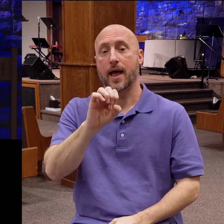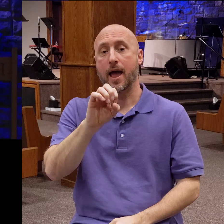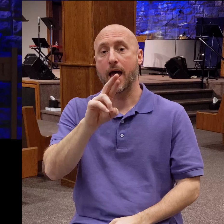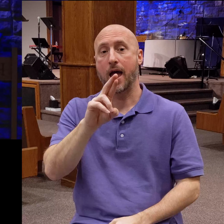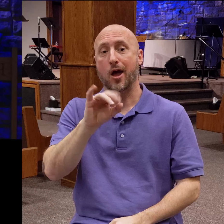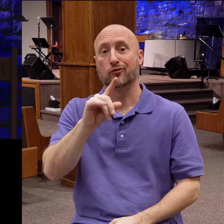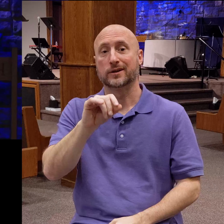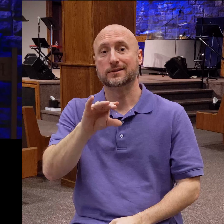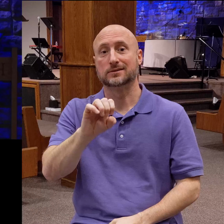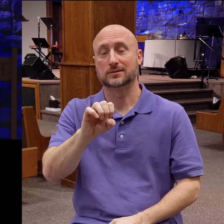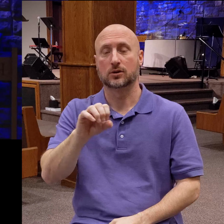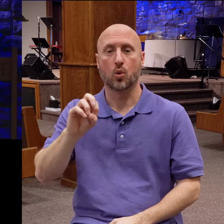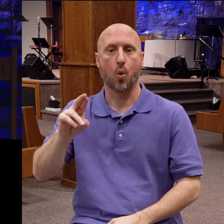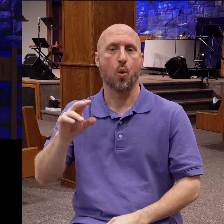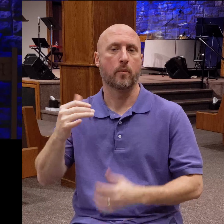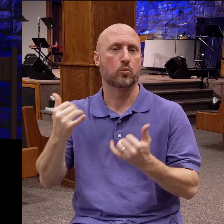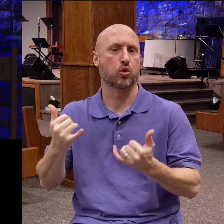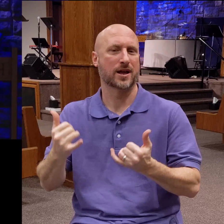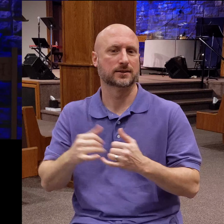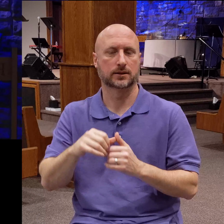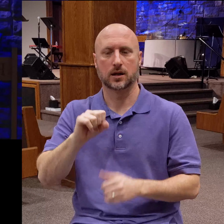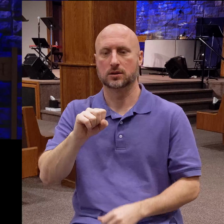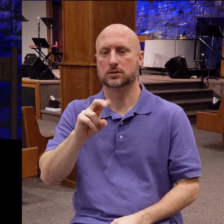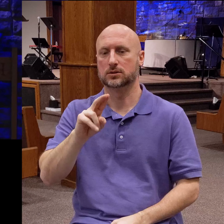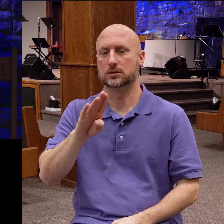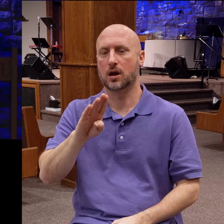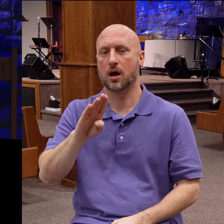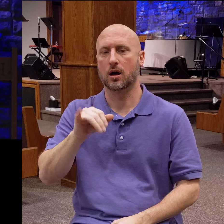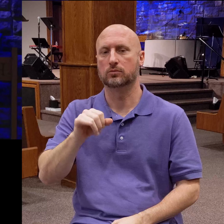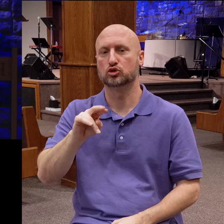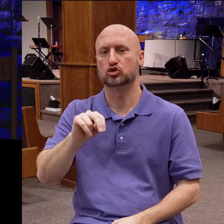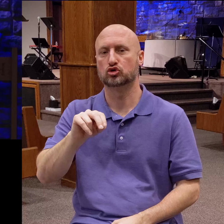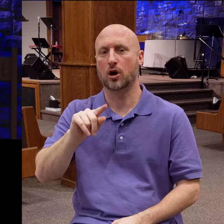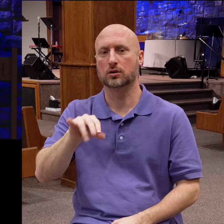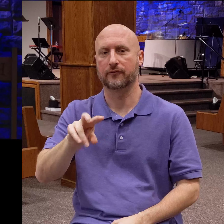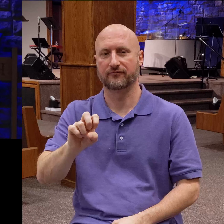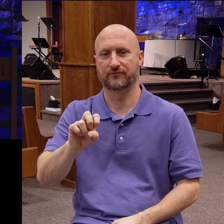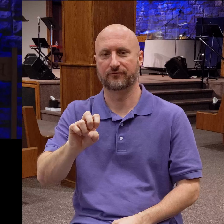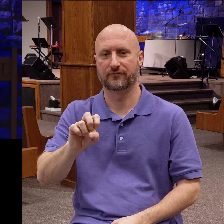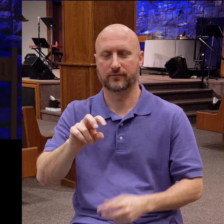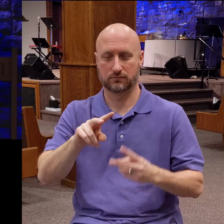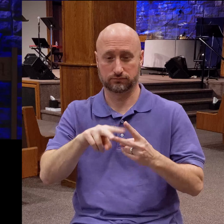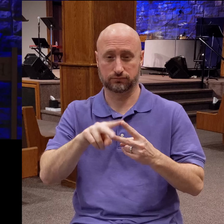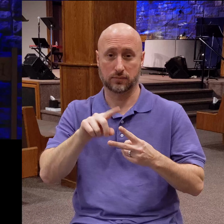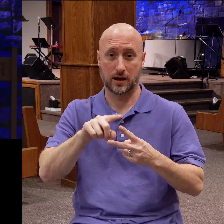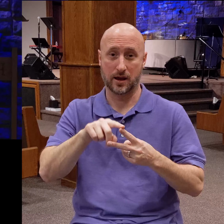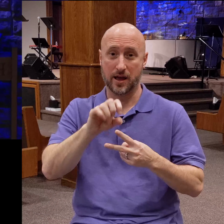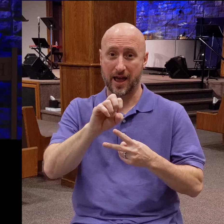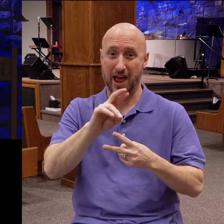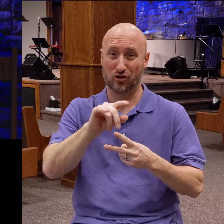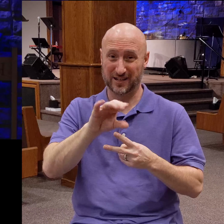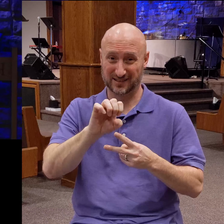aorist subjunctive, or is it present subjunctive? You know, that you might be believing, if it's aorist subjunctive, that you